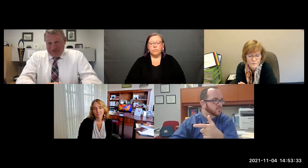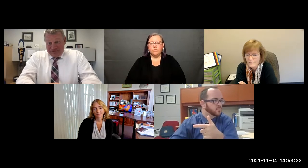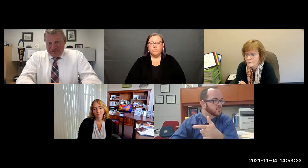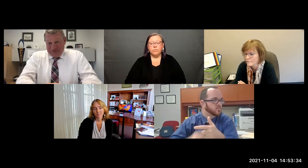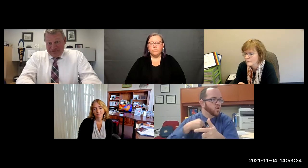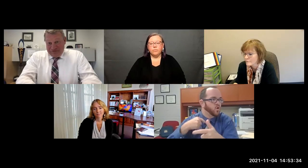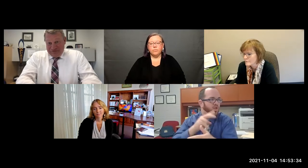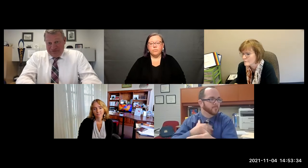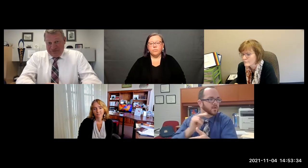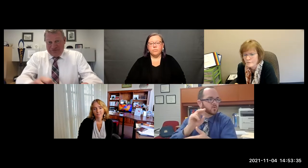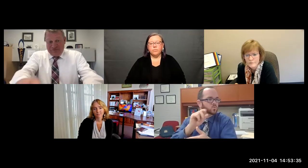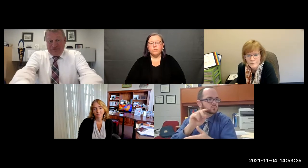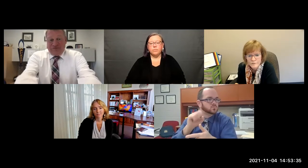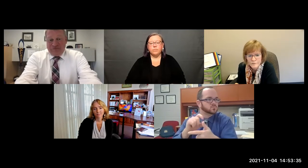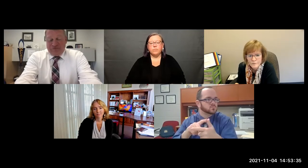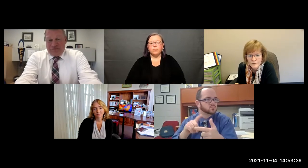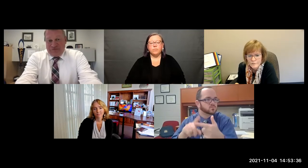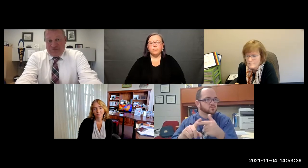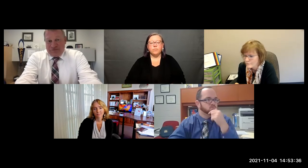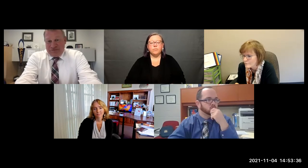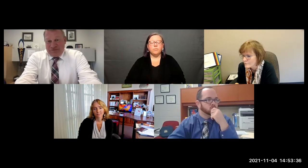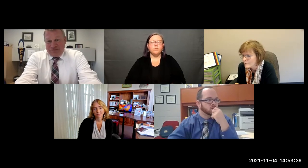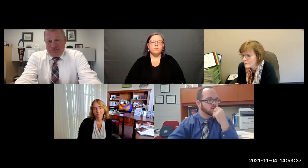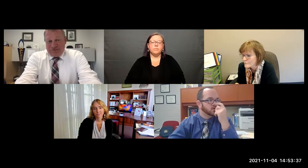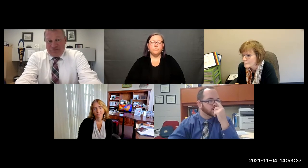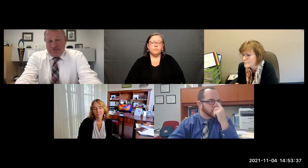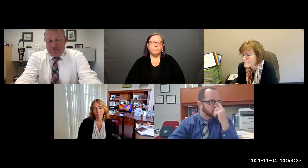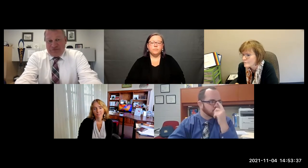In addition to that, I'm just looking at my notes here.